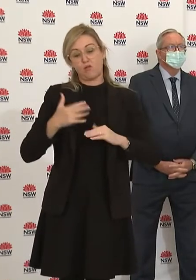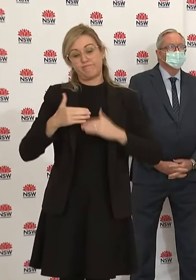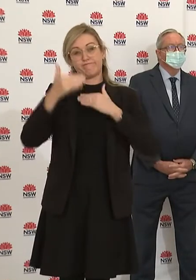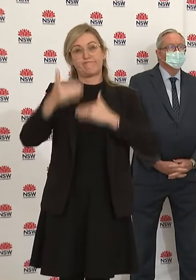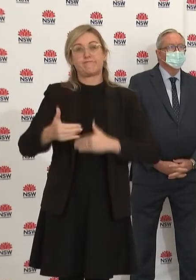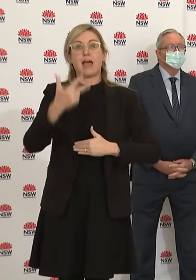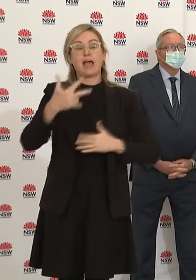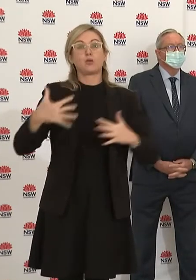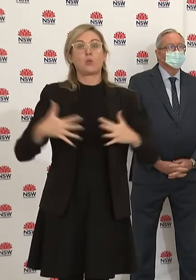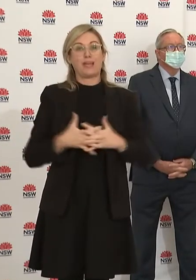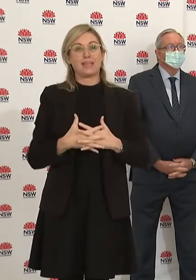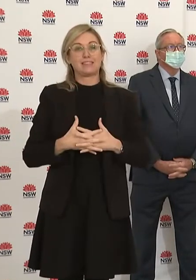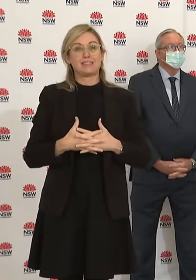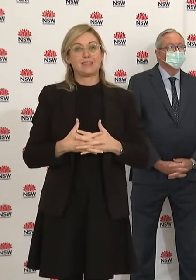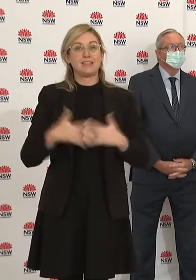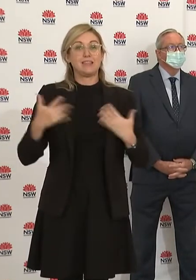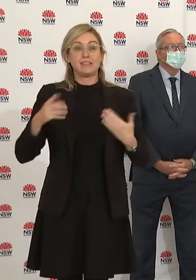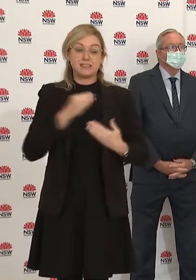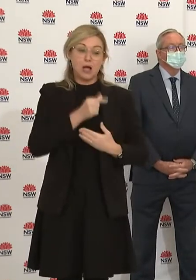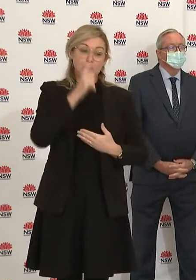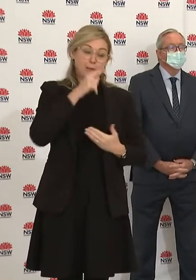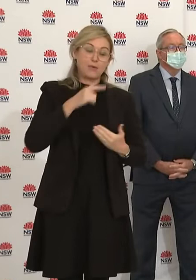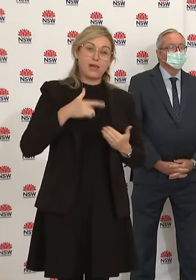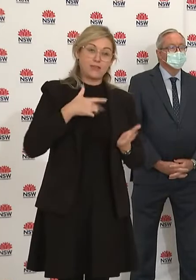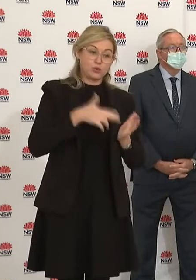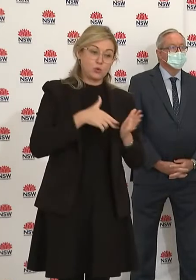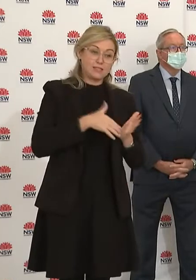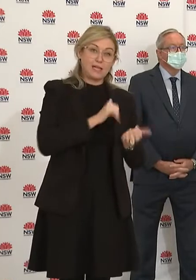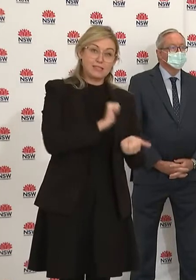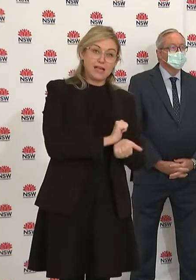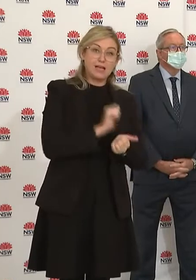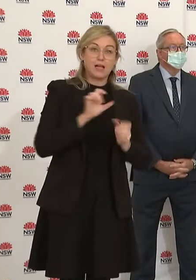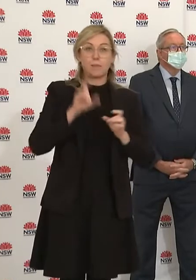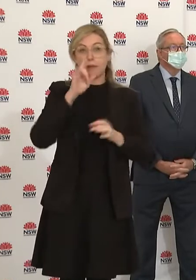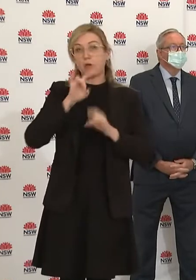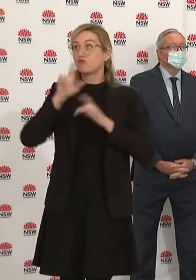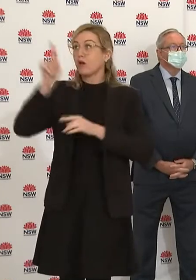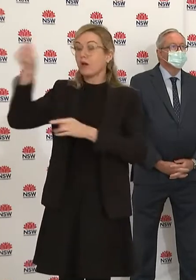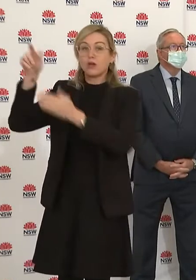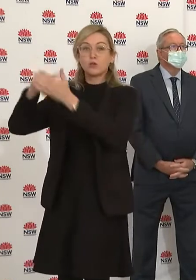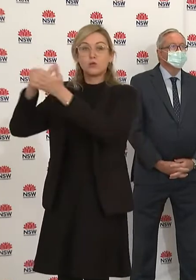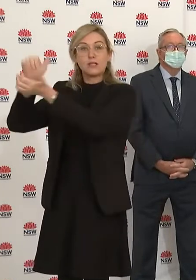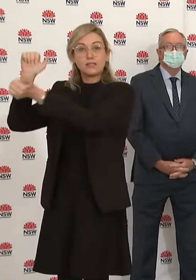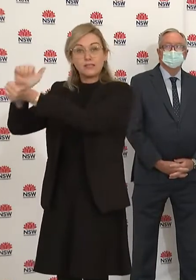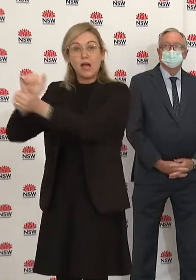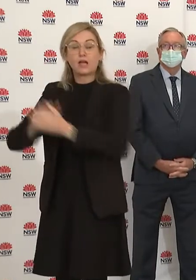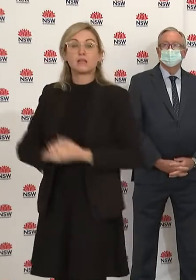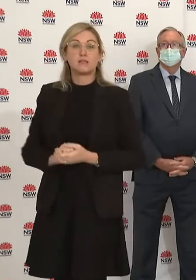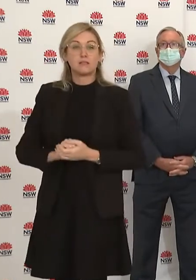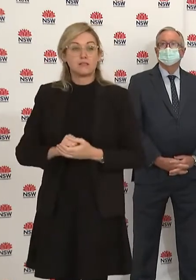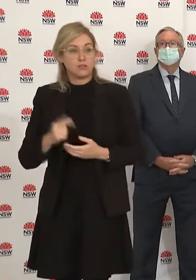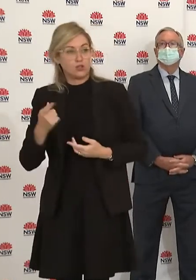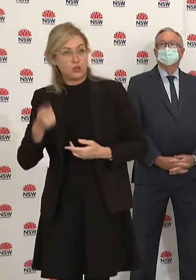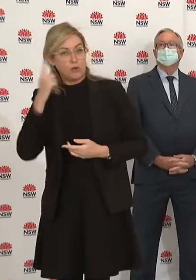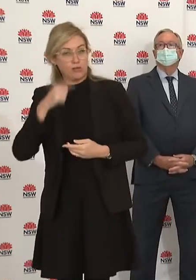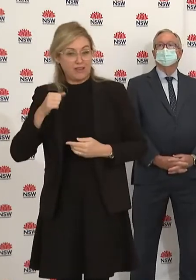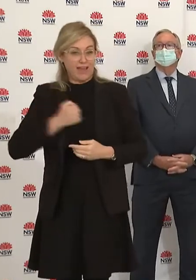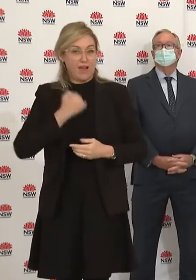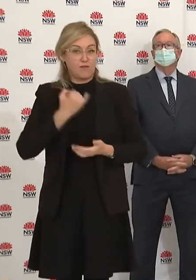New Zealanders who are now stranded? Oh, look, the New Zealand government has been very consistent in their policies, and we respect their policies. And